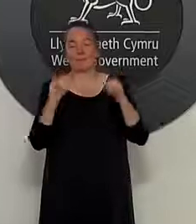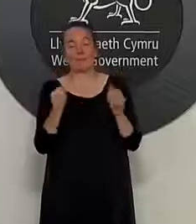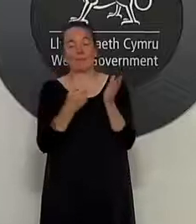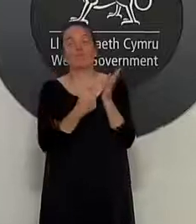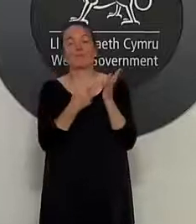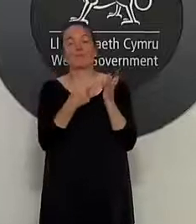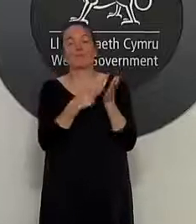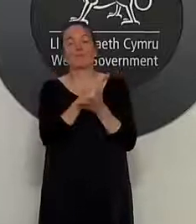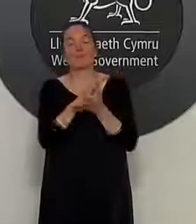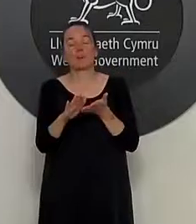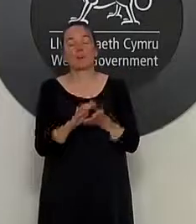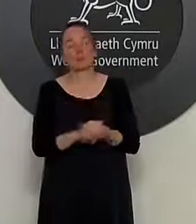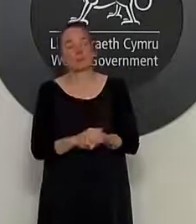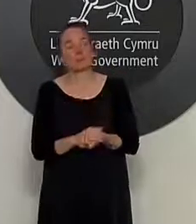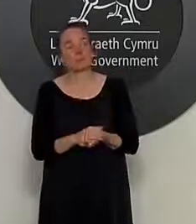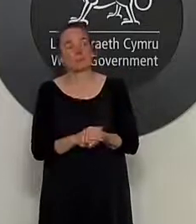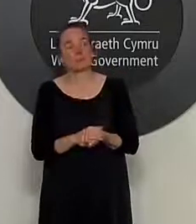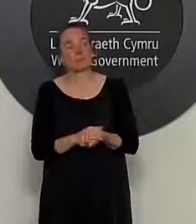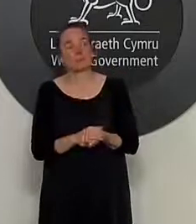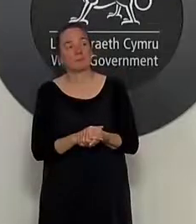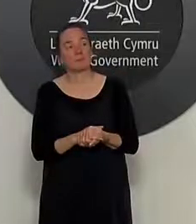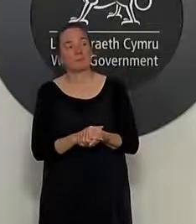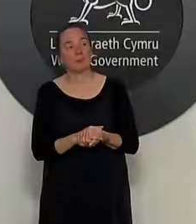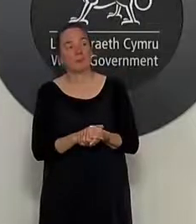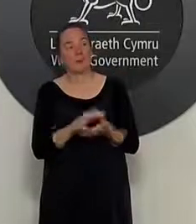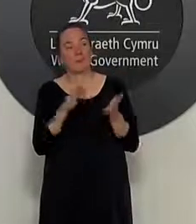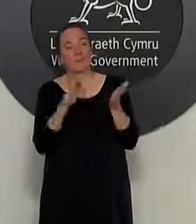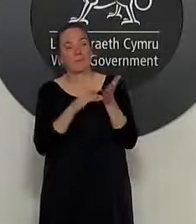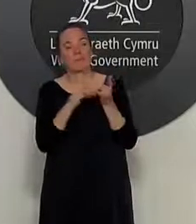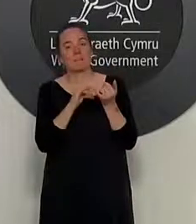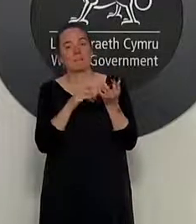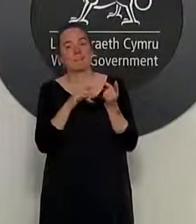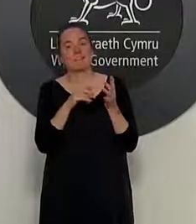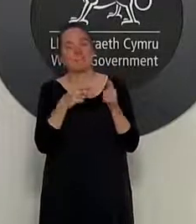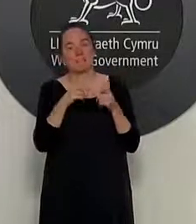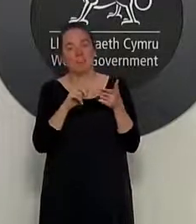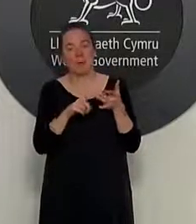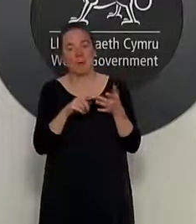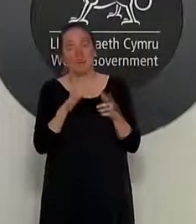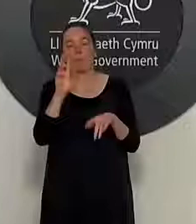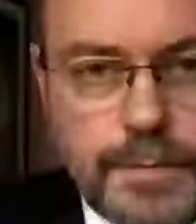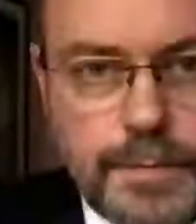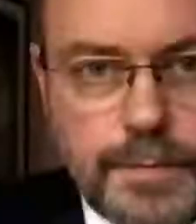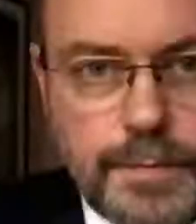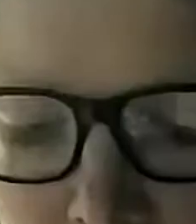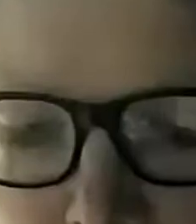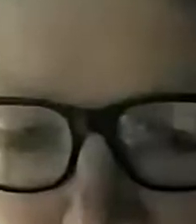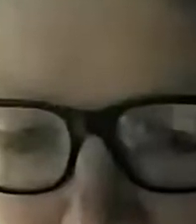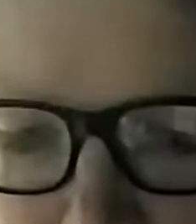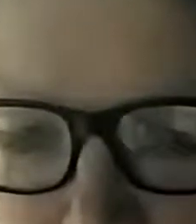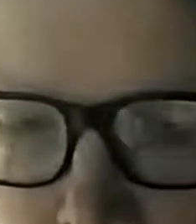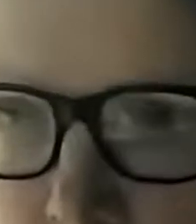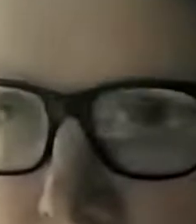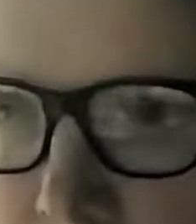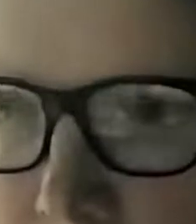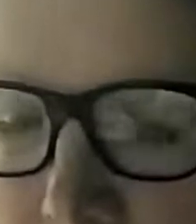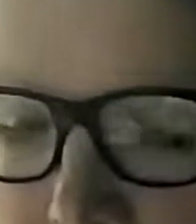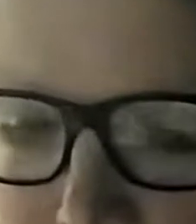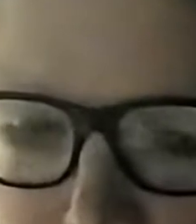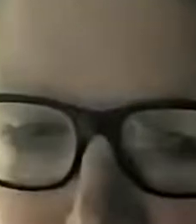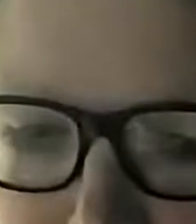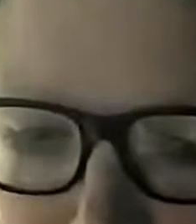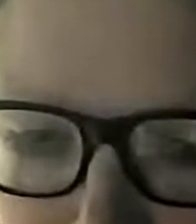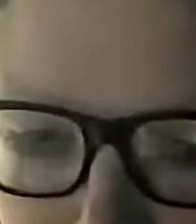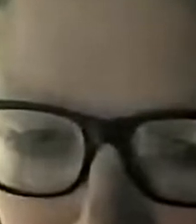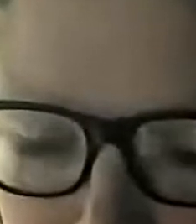Bill. Thank you. Over to Ruth Mozalski at Wales Online. Hi, both. You've announced three new